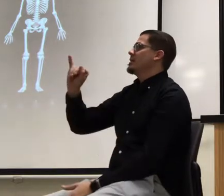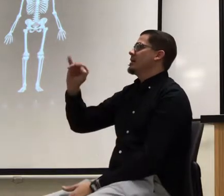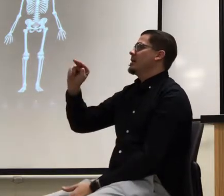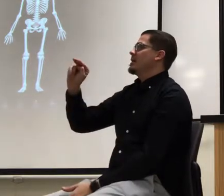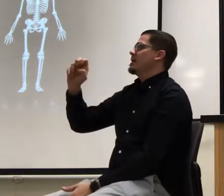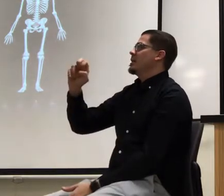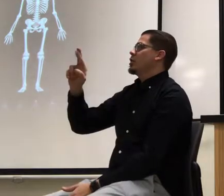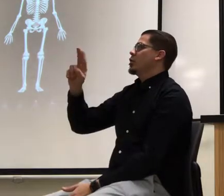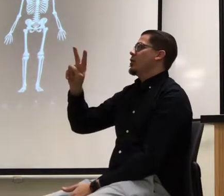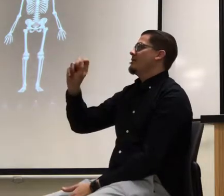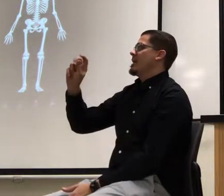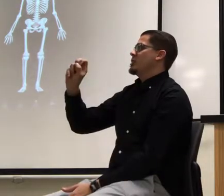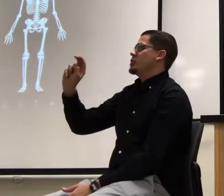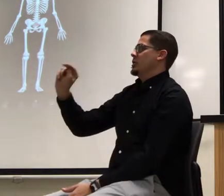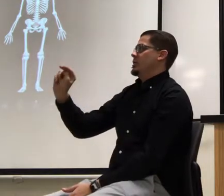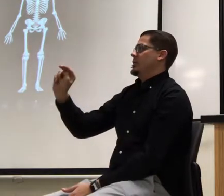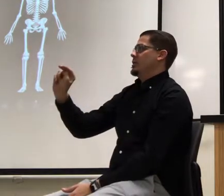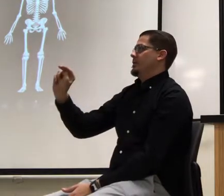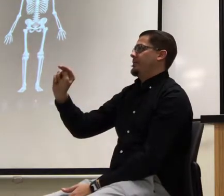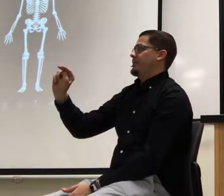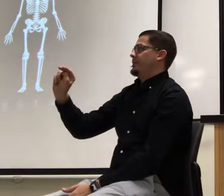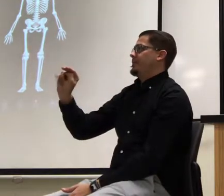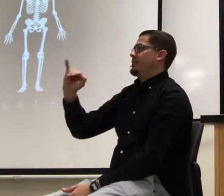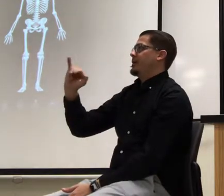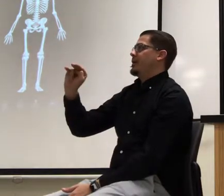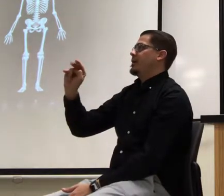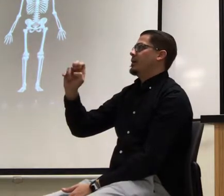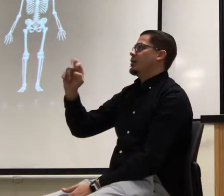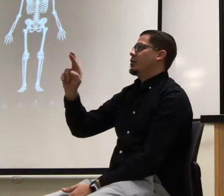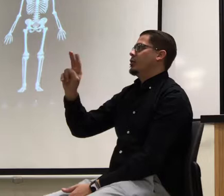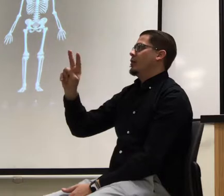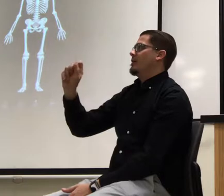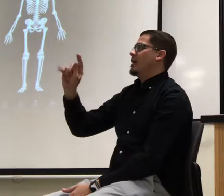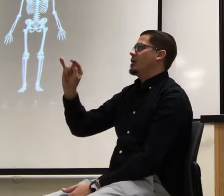The last level of knowledge, innervation.